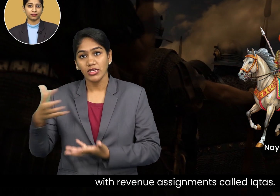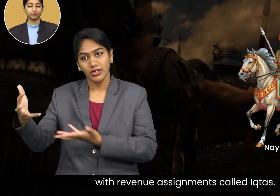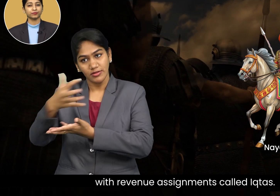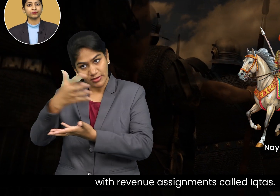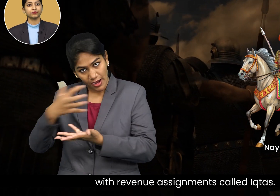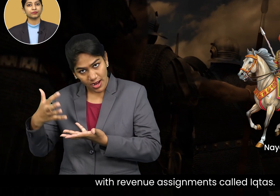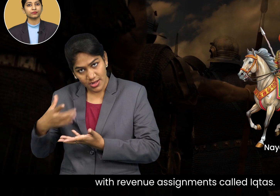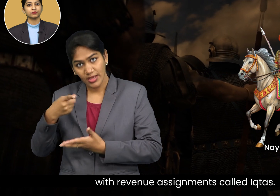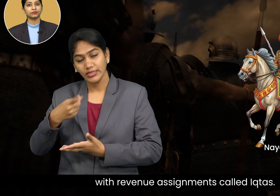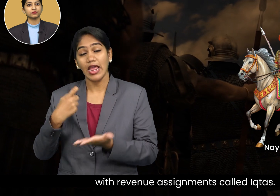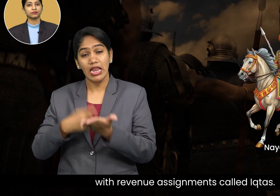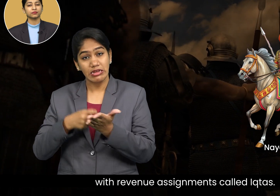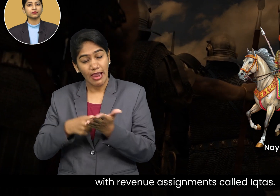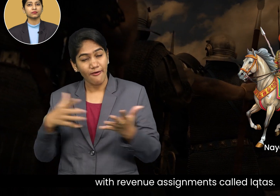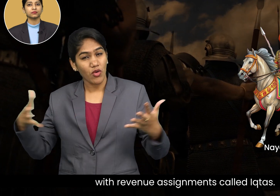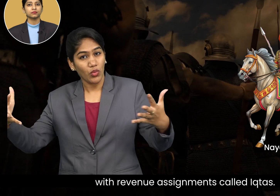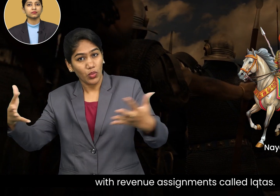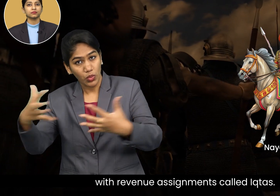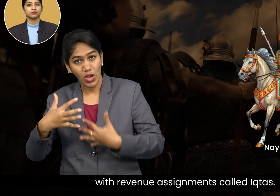iktas.